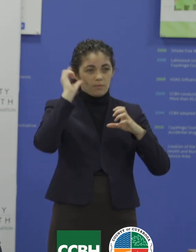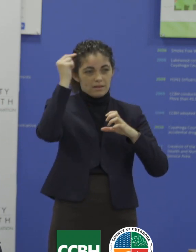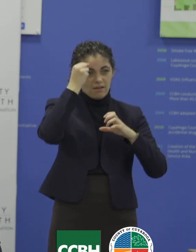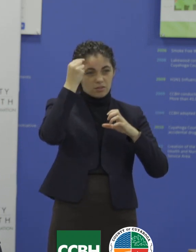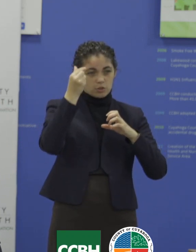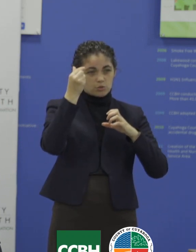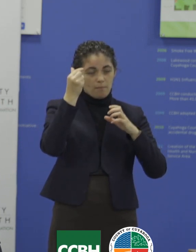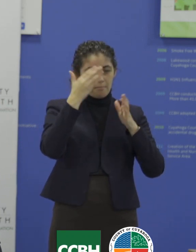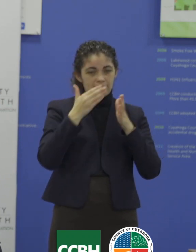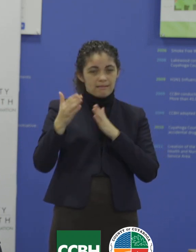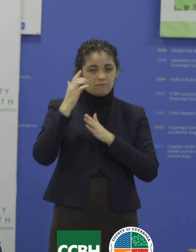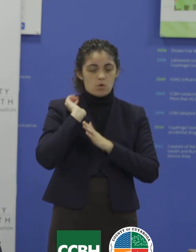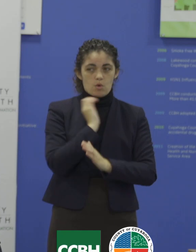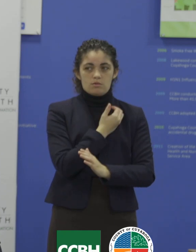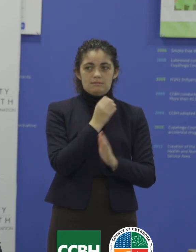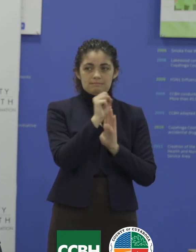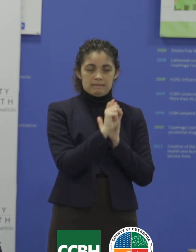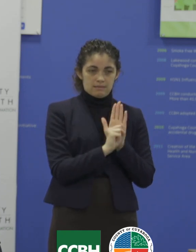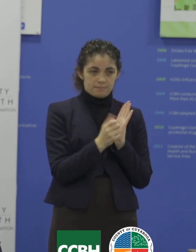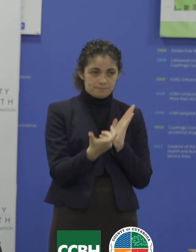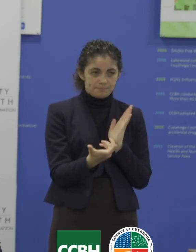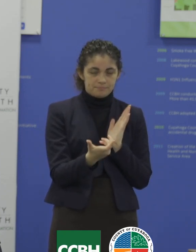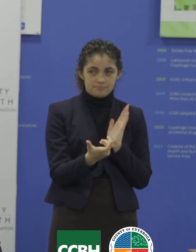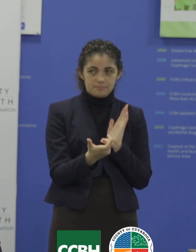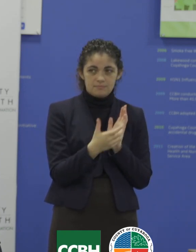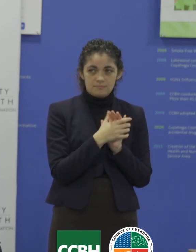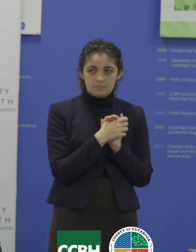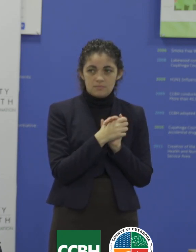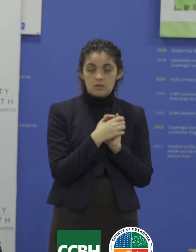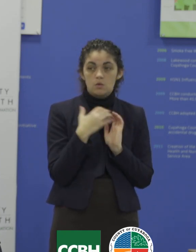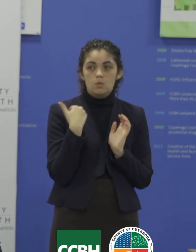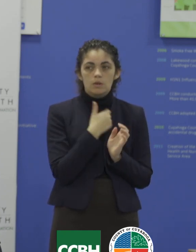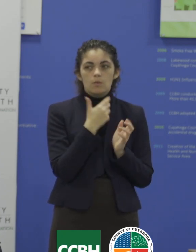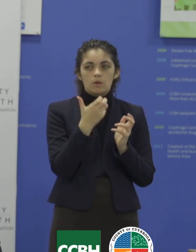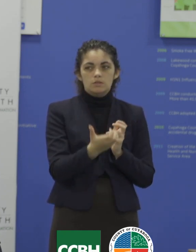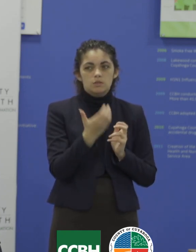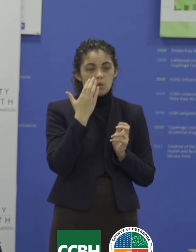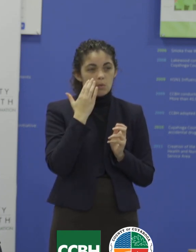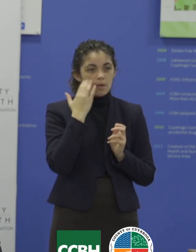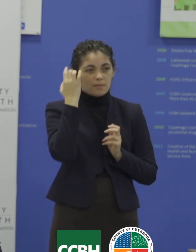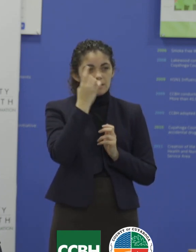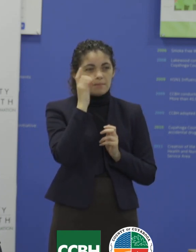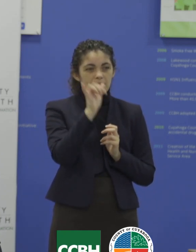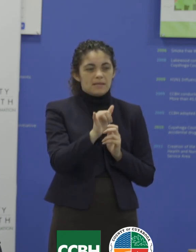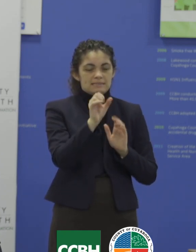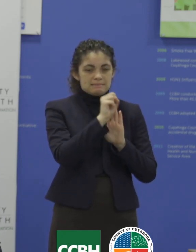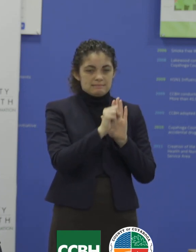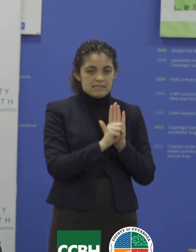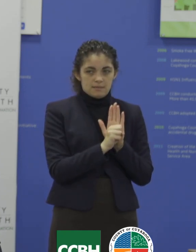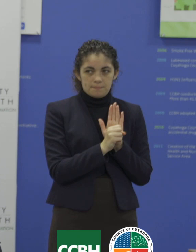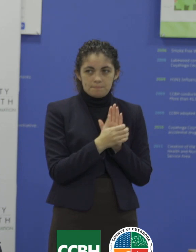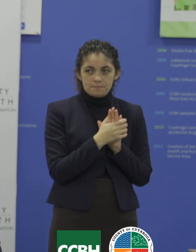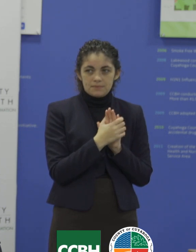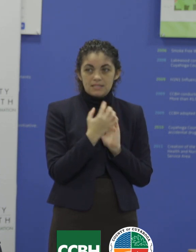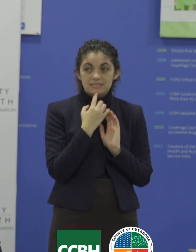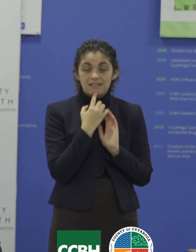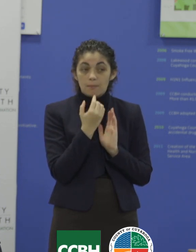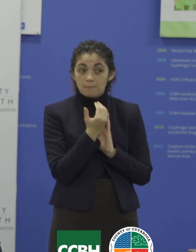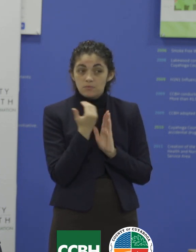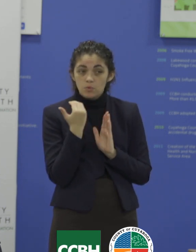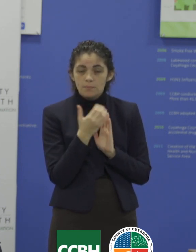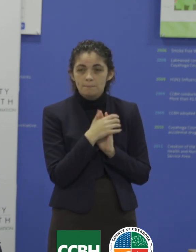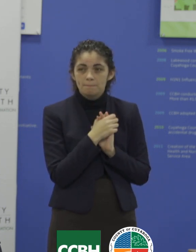for our state. And so we want to always make sure we're thinking about this as a state, because I mentioned